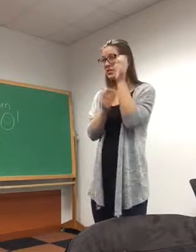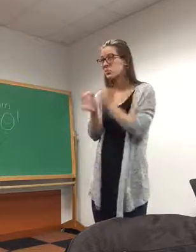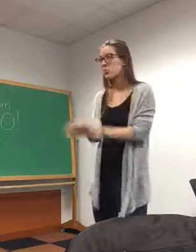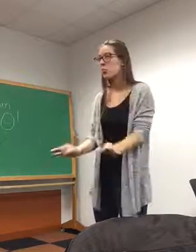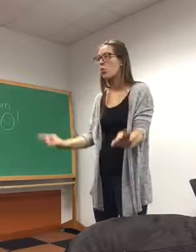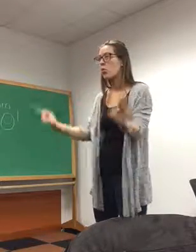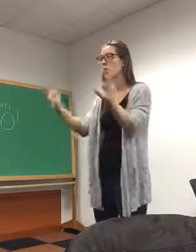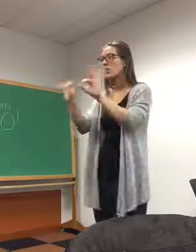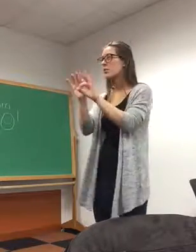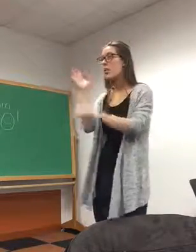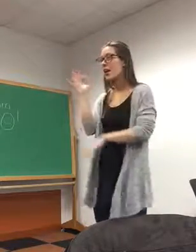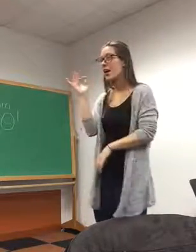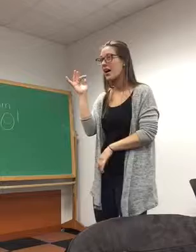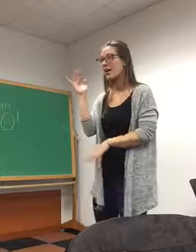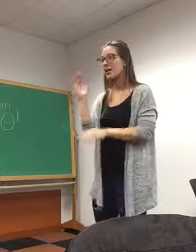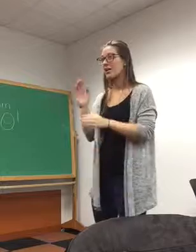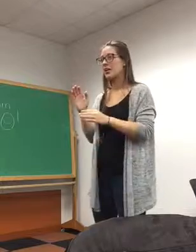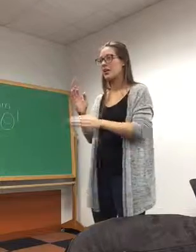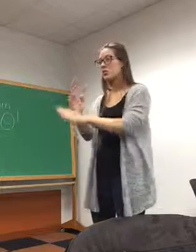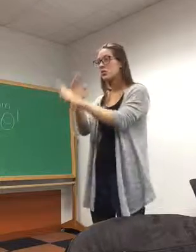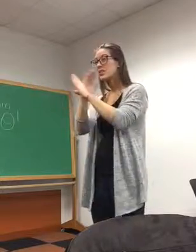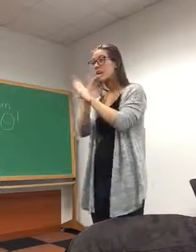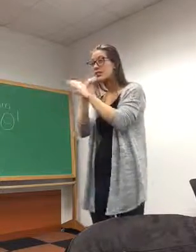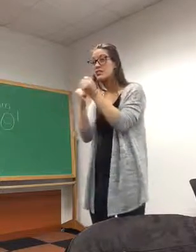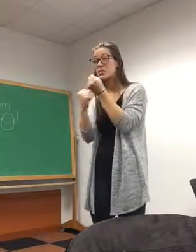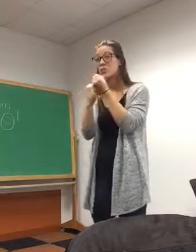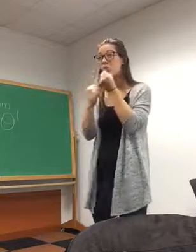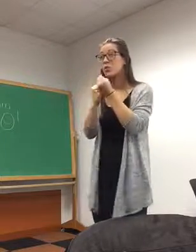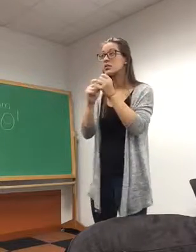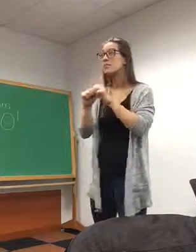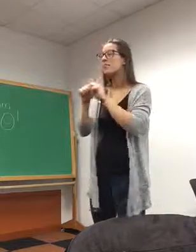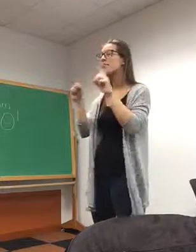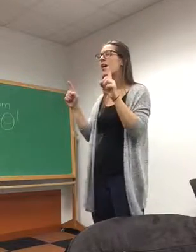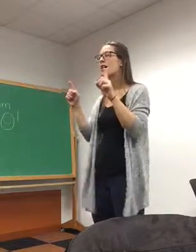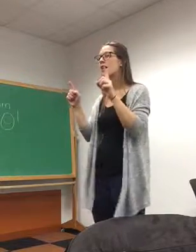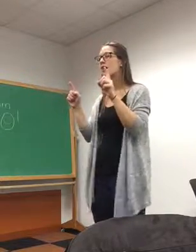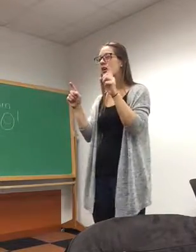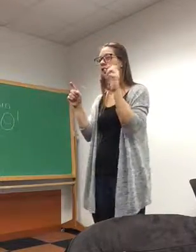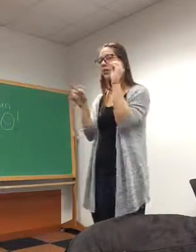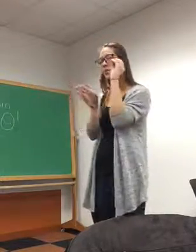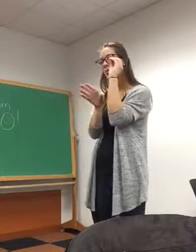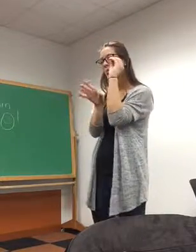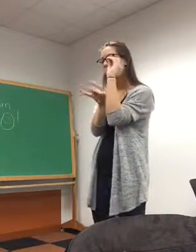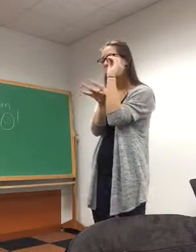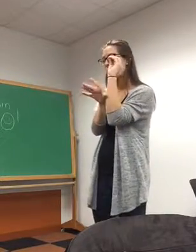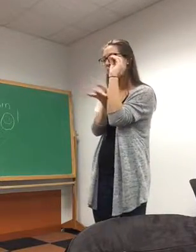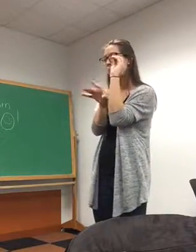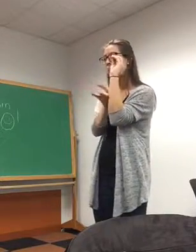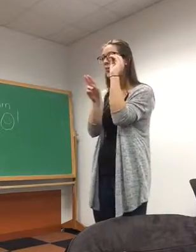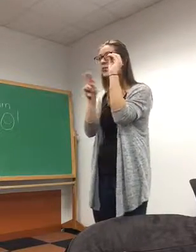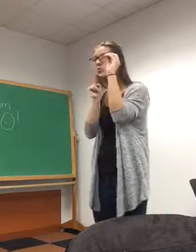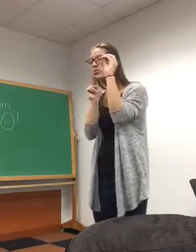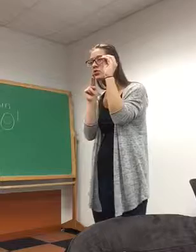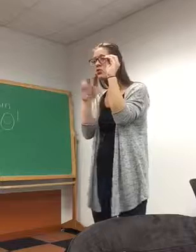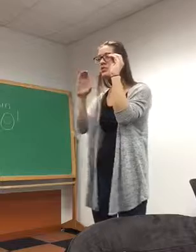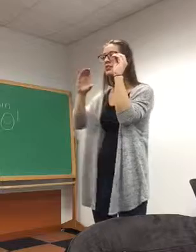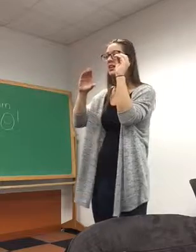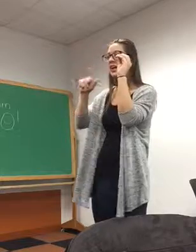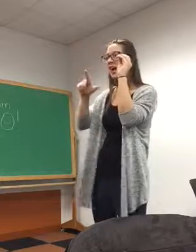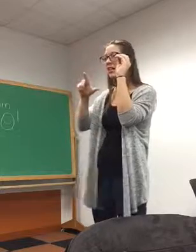sleeve that not only protects and supports, but it's also going to allow nutrients and calcium and other repair needed material to get to